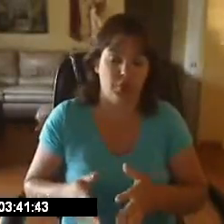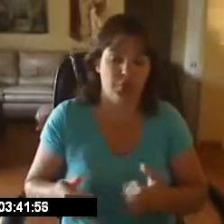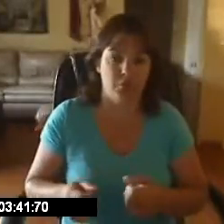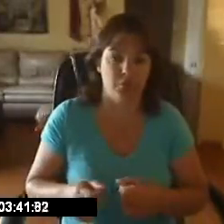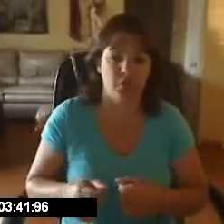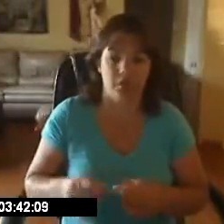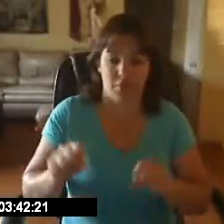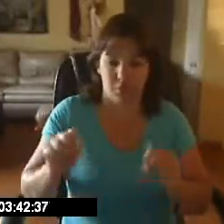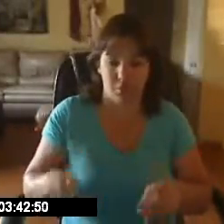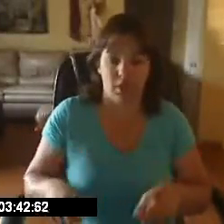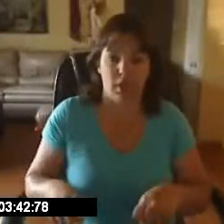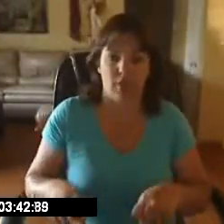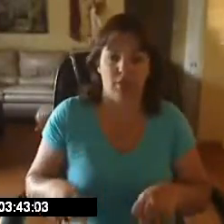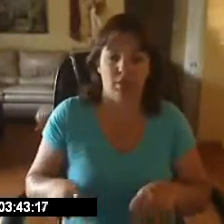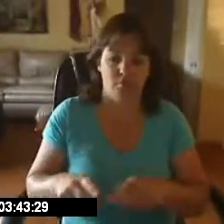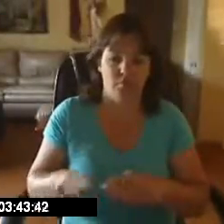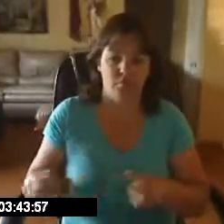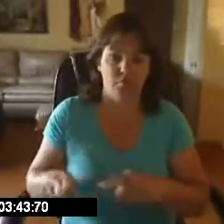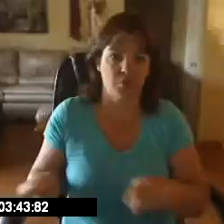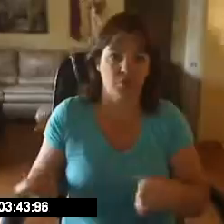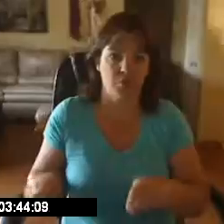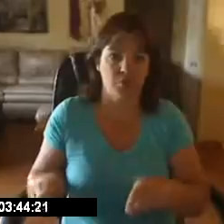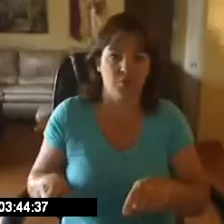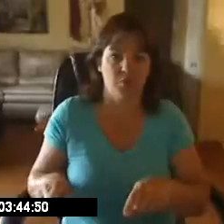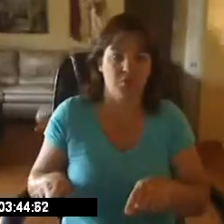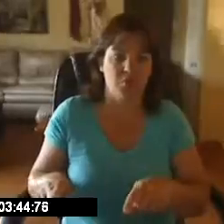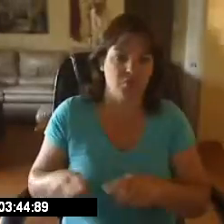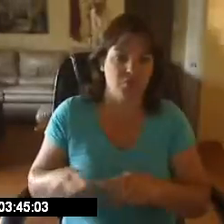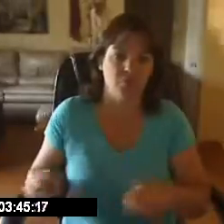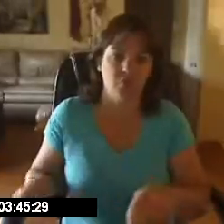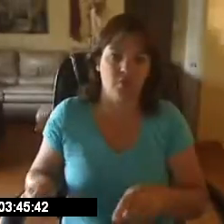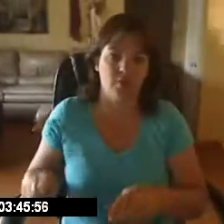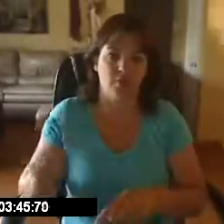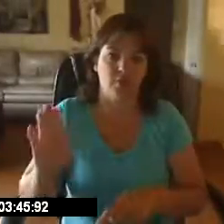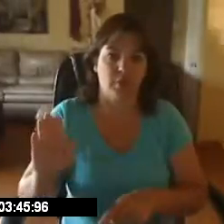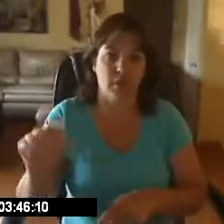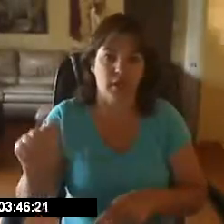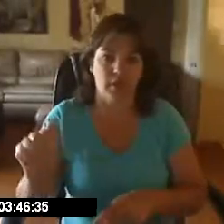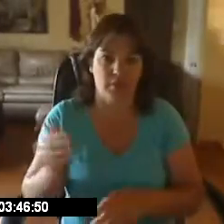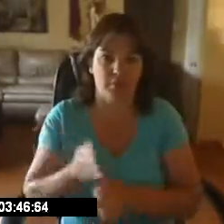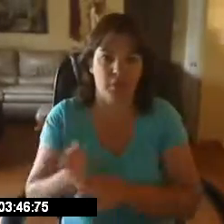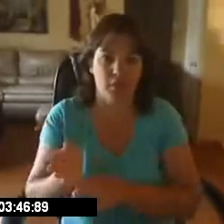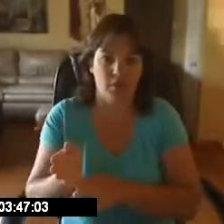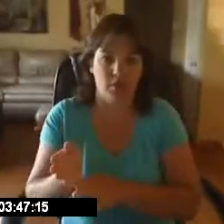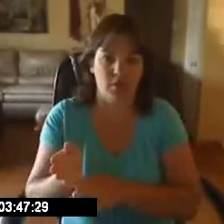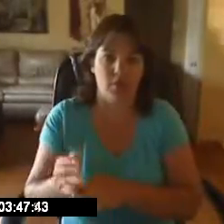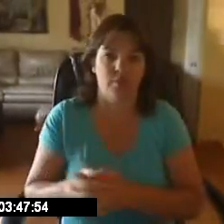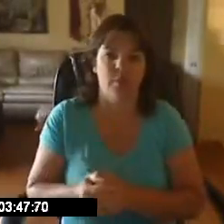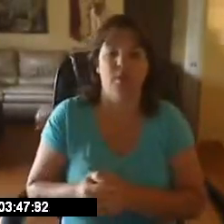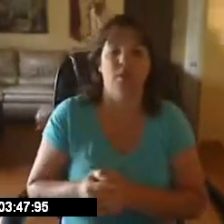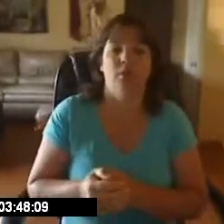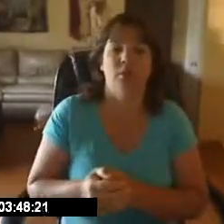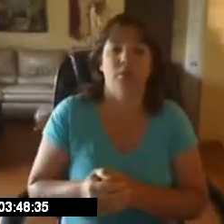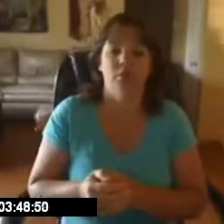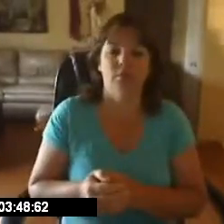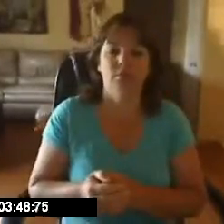degree in something, you're good to go starting July 1st, 2009 through June